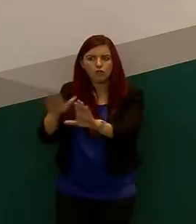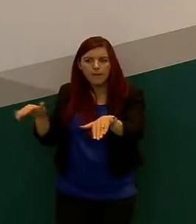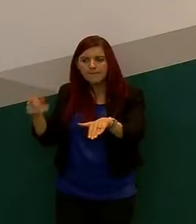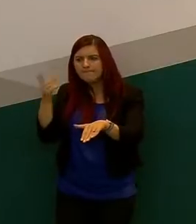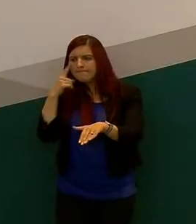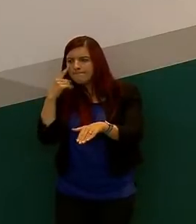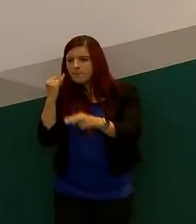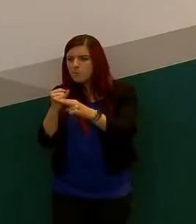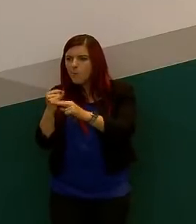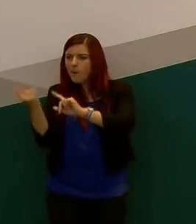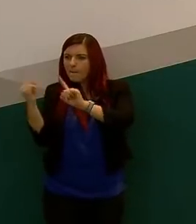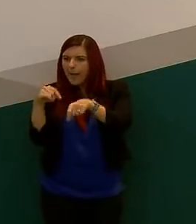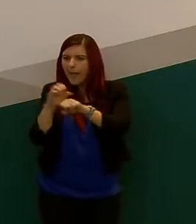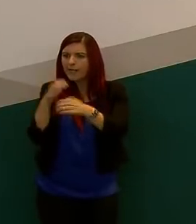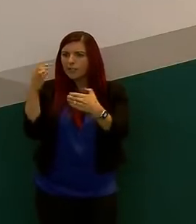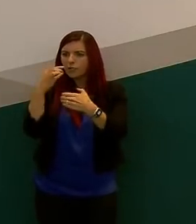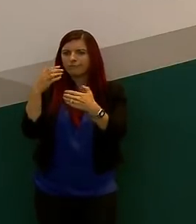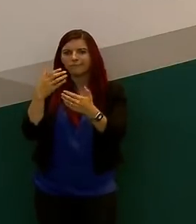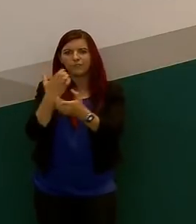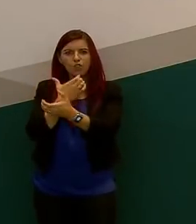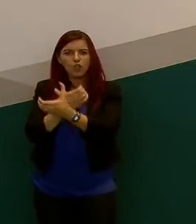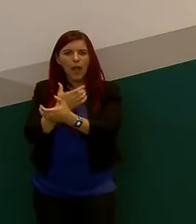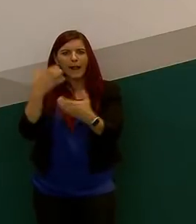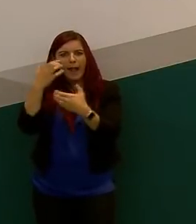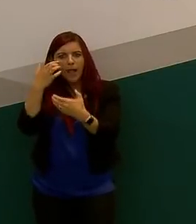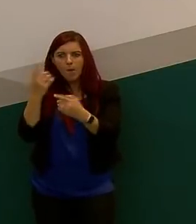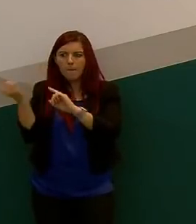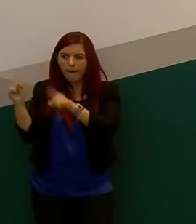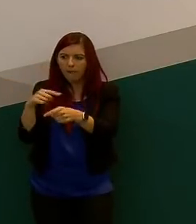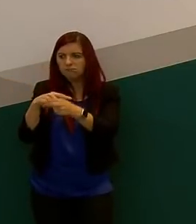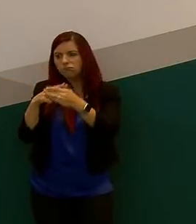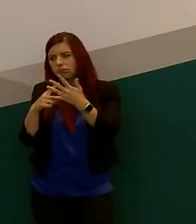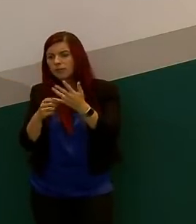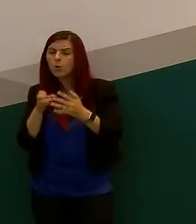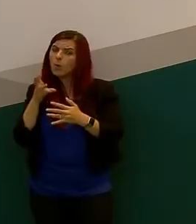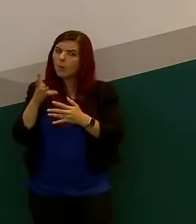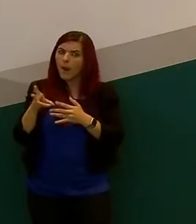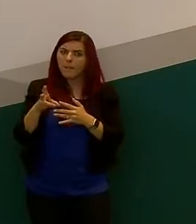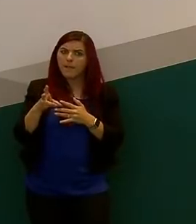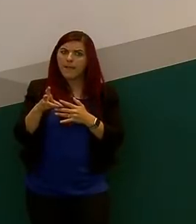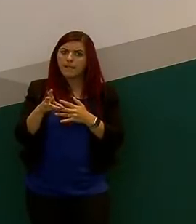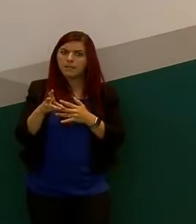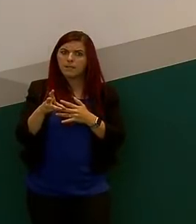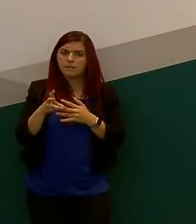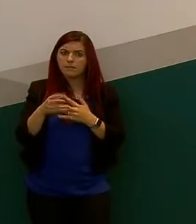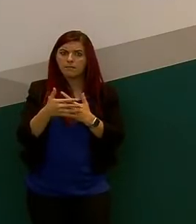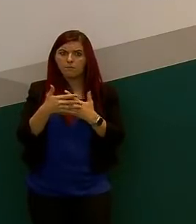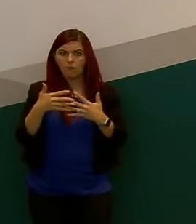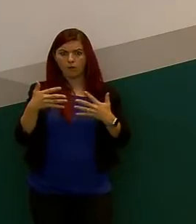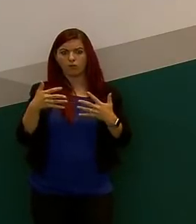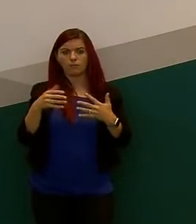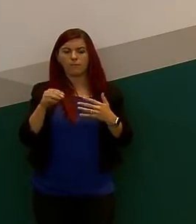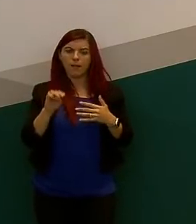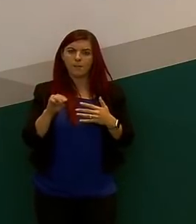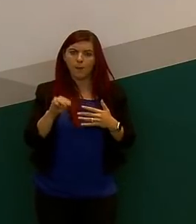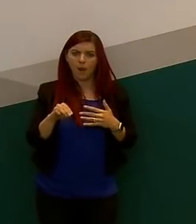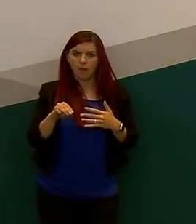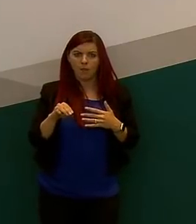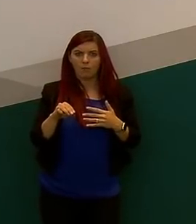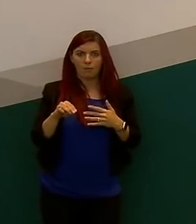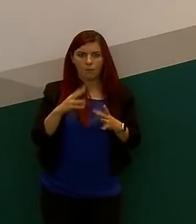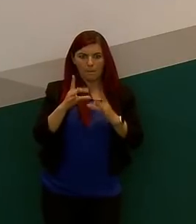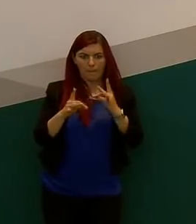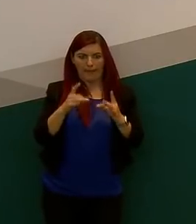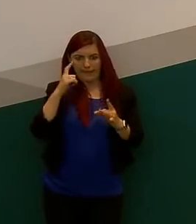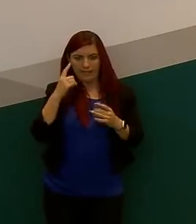schools, childcare. And, you know, we will be as pragmatic as possible. We're not divorced from the real world. We realise the impact of our